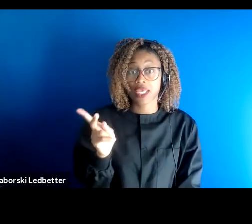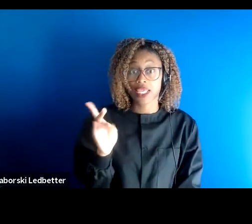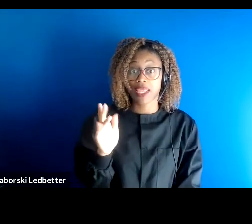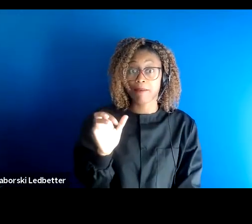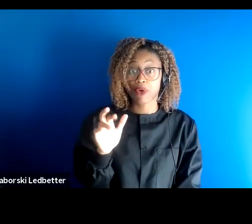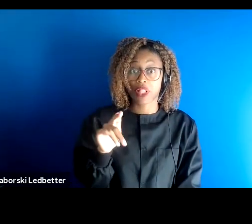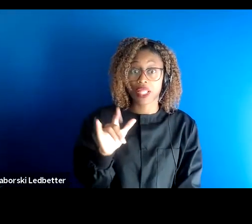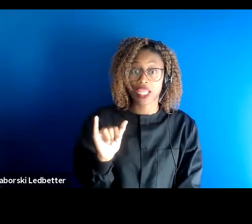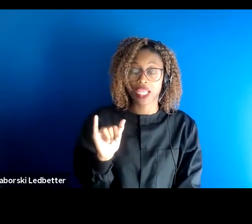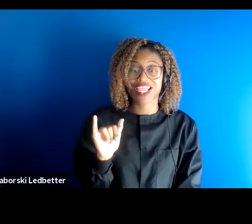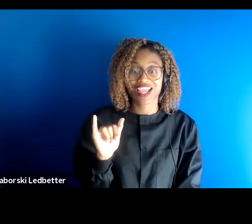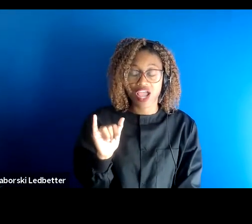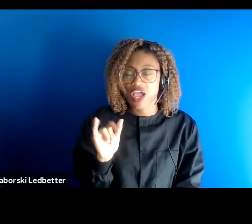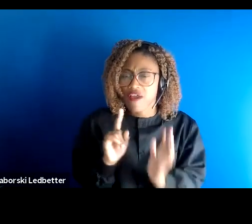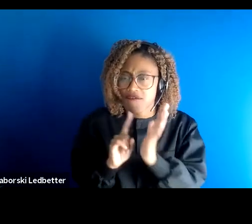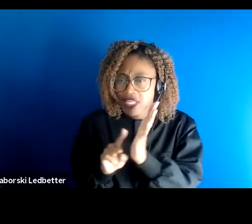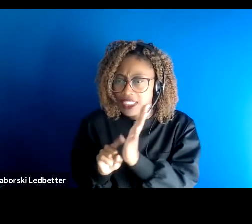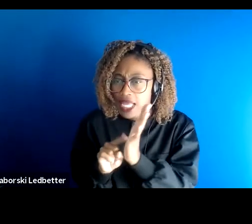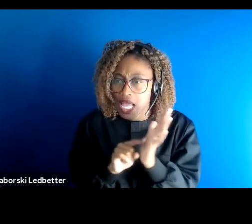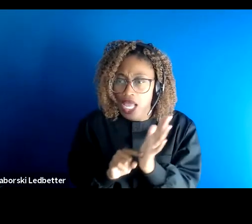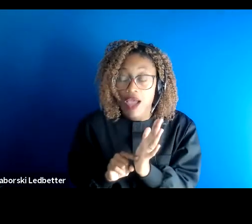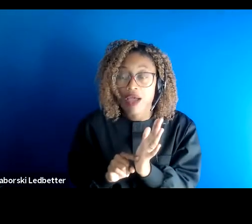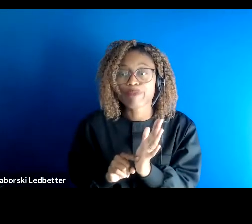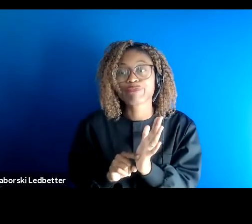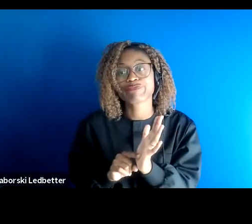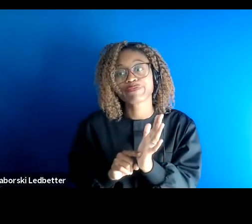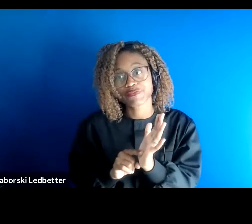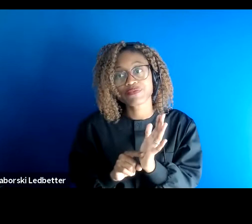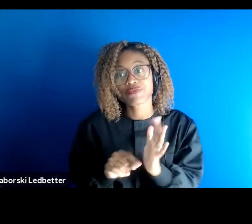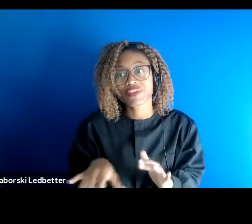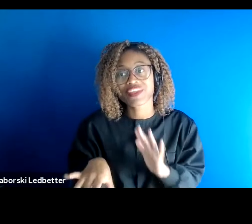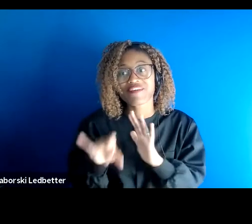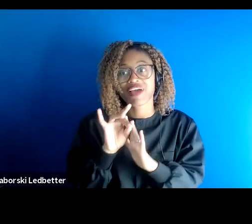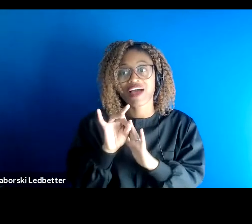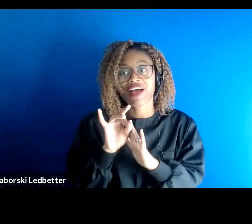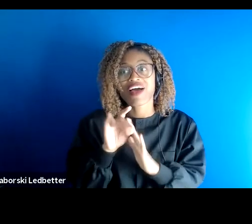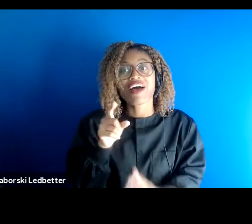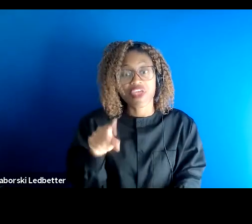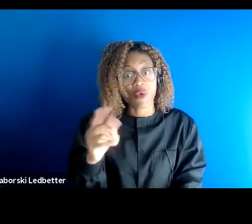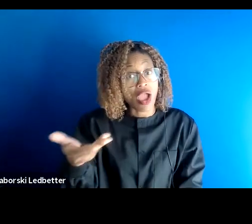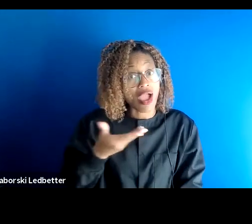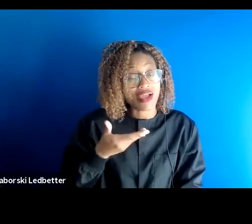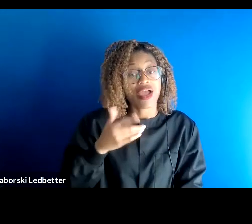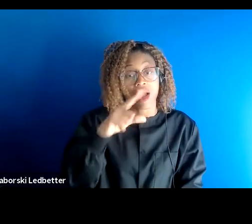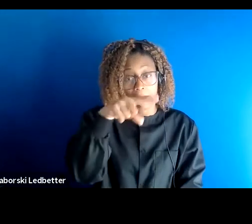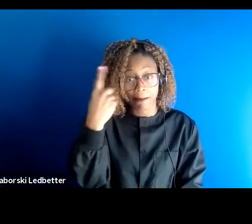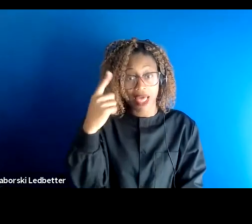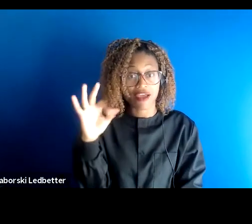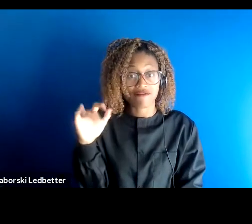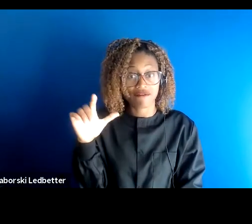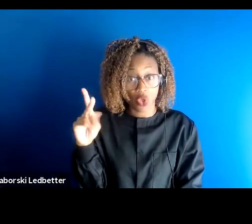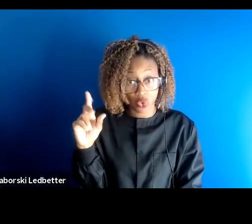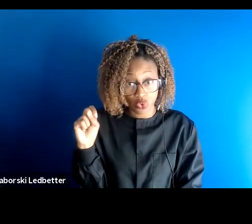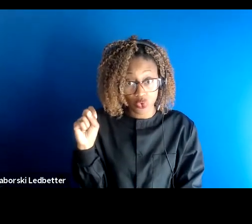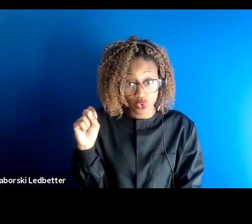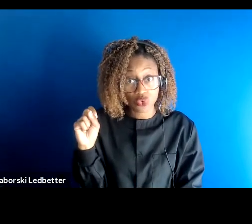investigated, she did find that they were hiring Black folks at the manufacturing